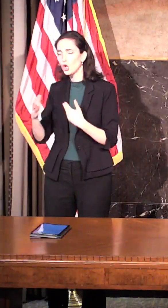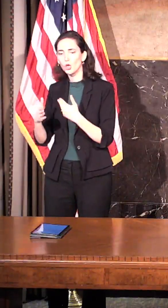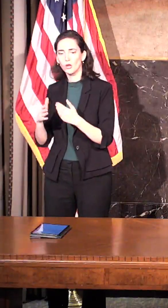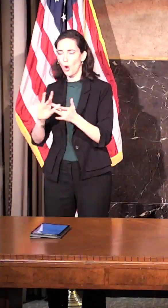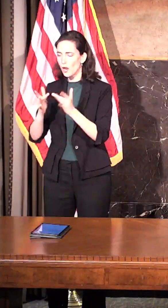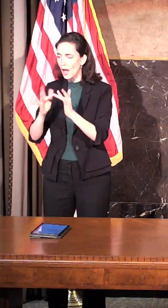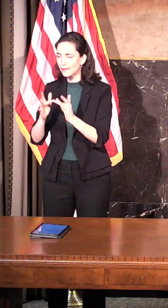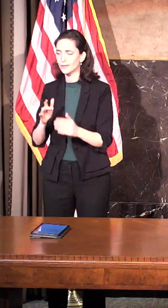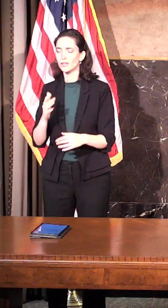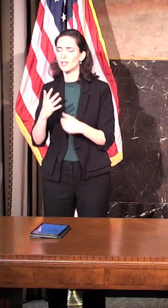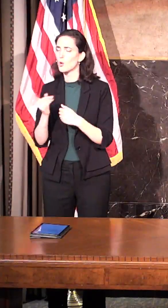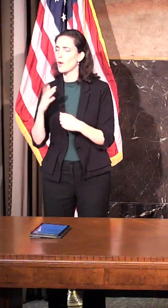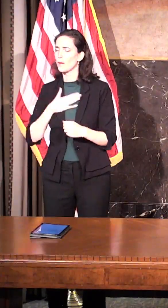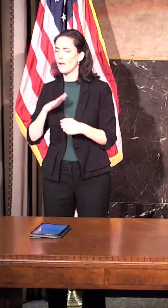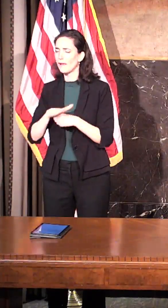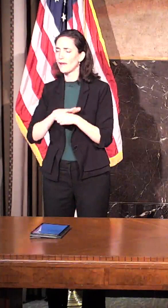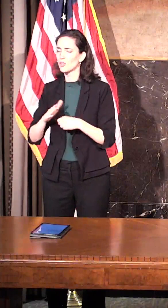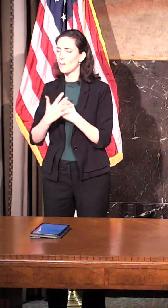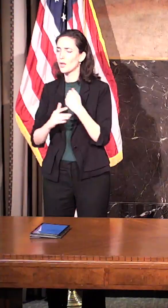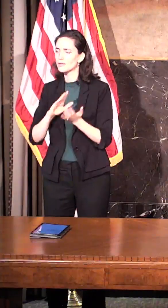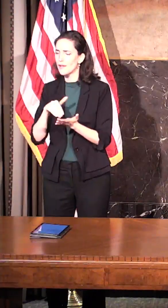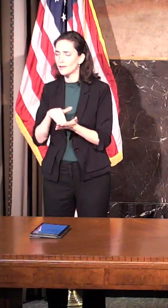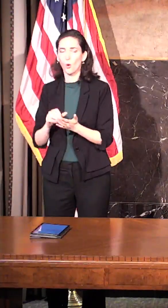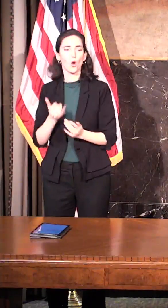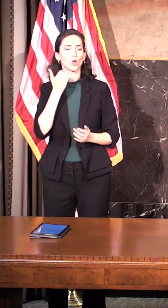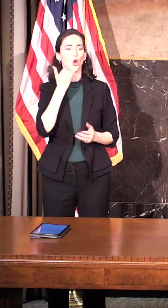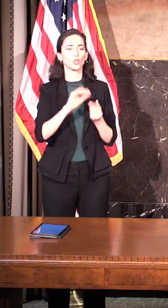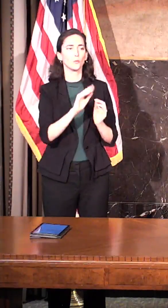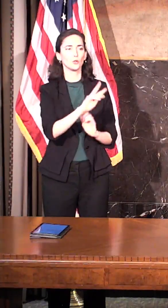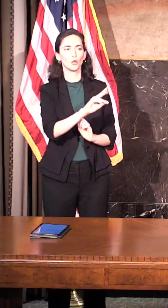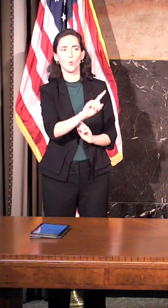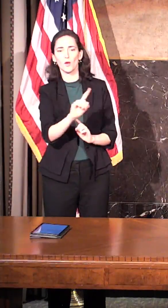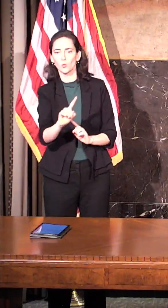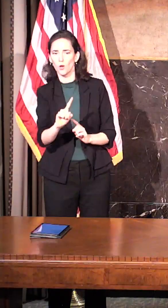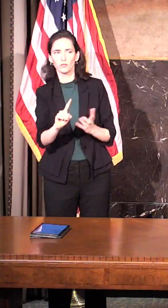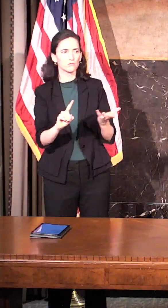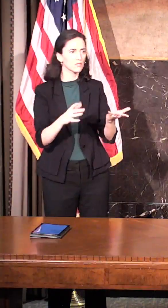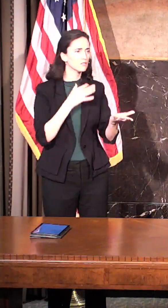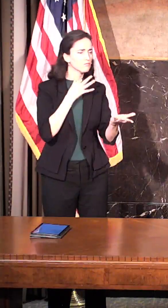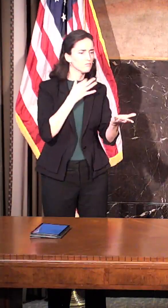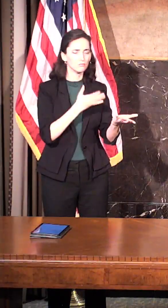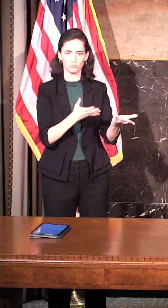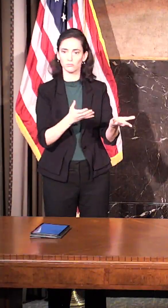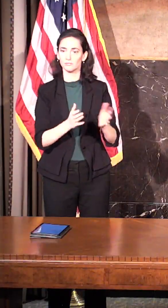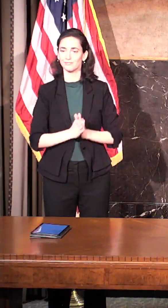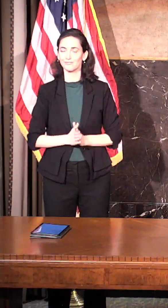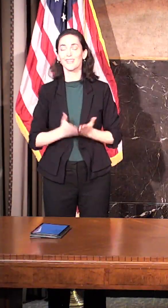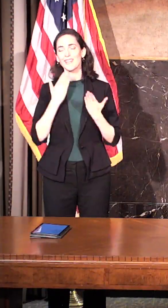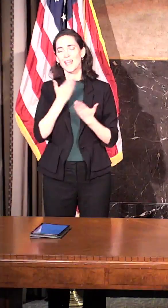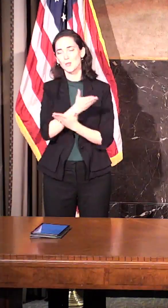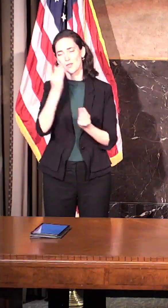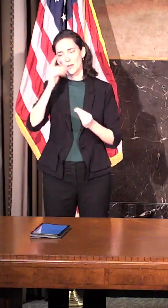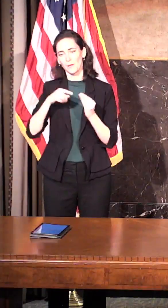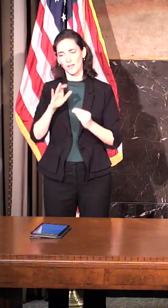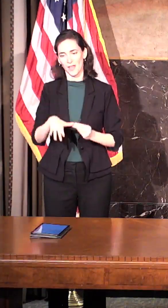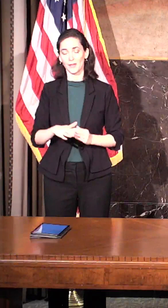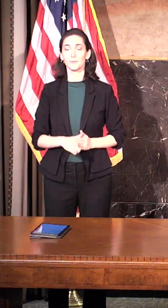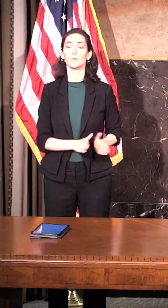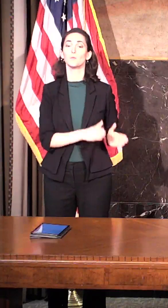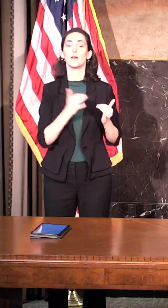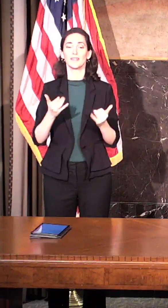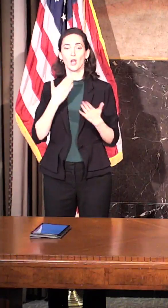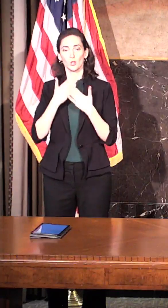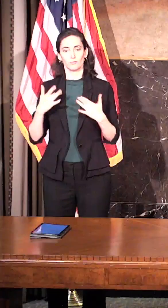call 211. It should be pretty easy to find a place to donate. Thanks for considering that. So let's get on to some good news. As the